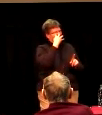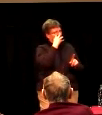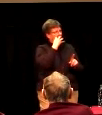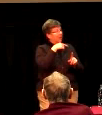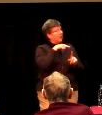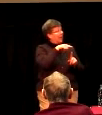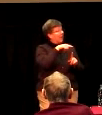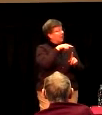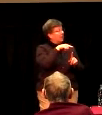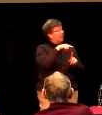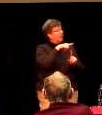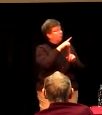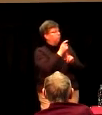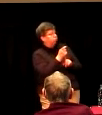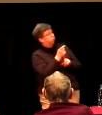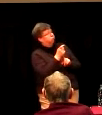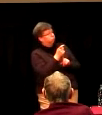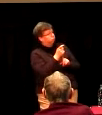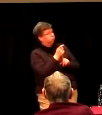slumped over.